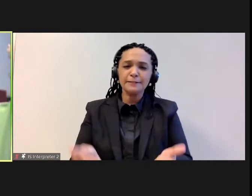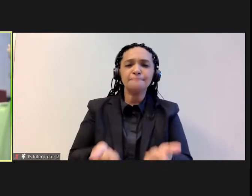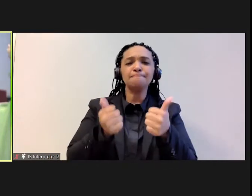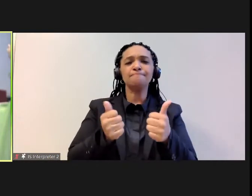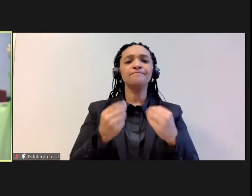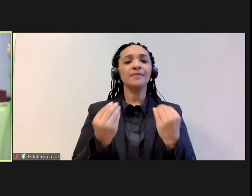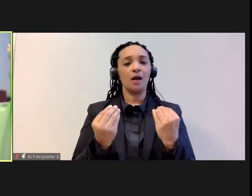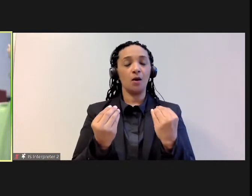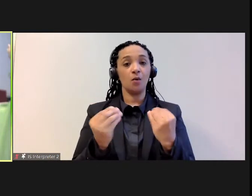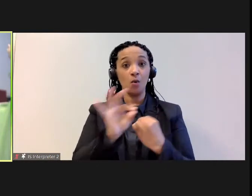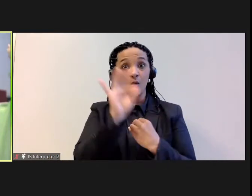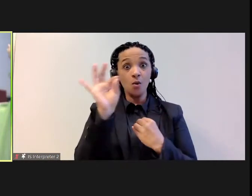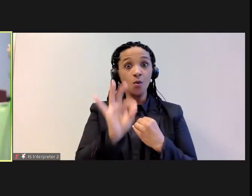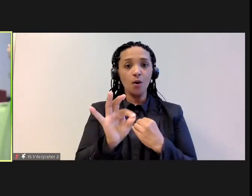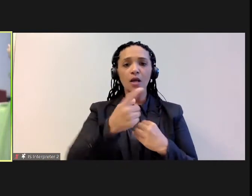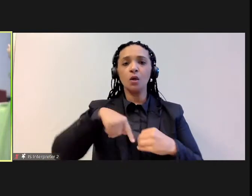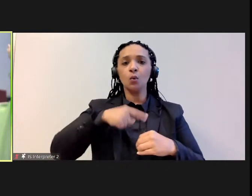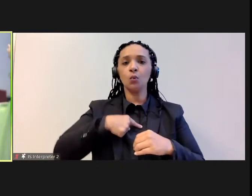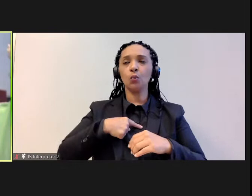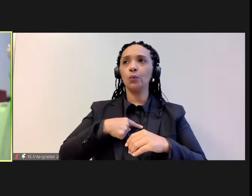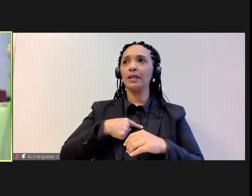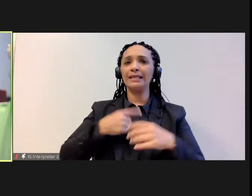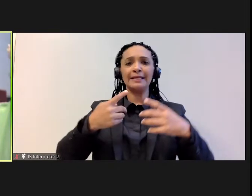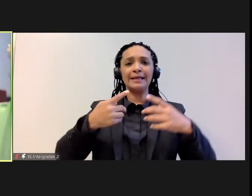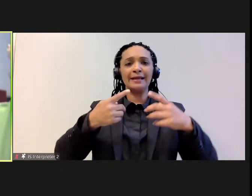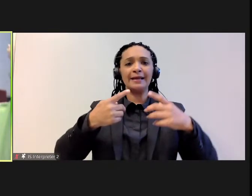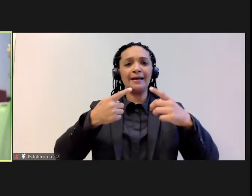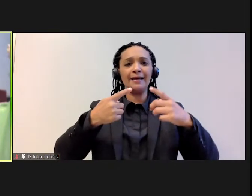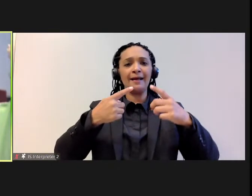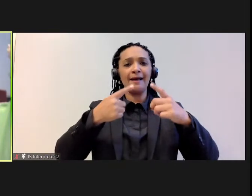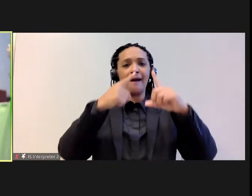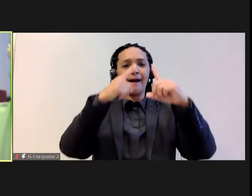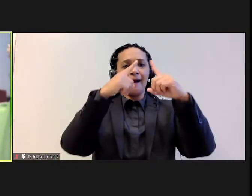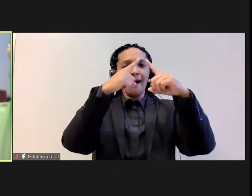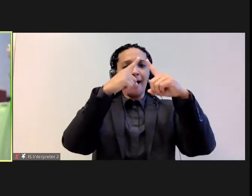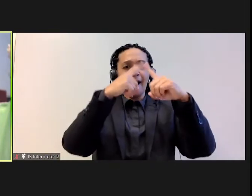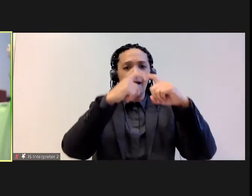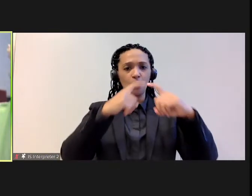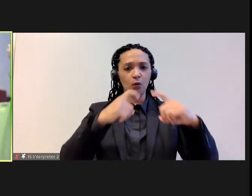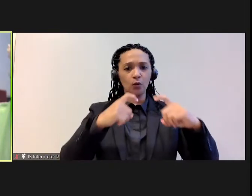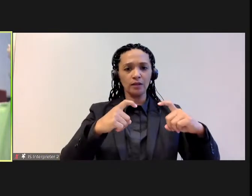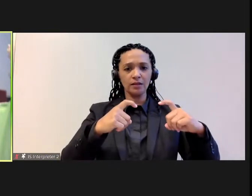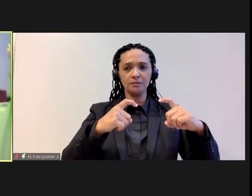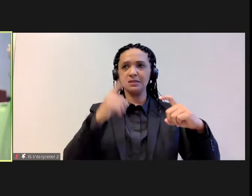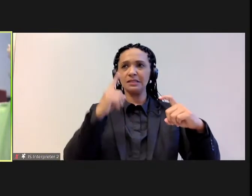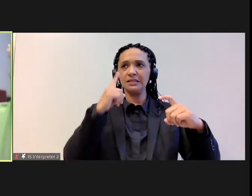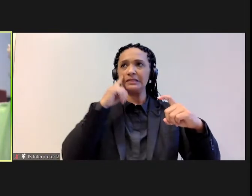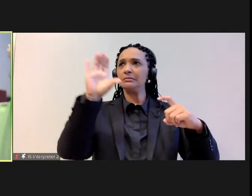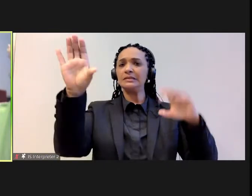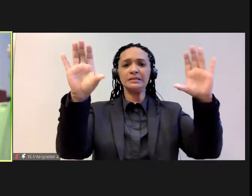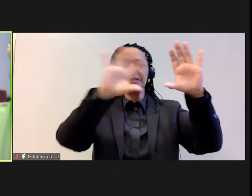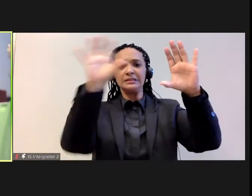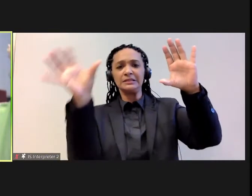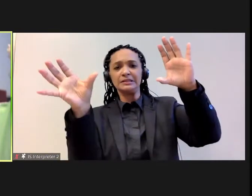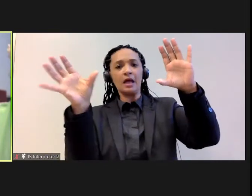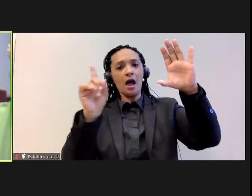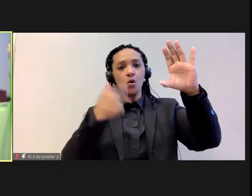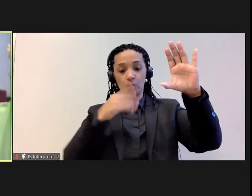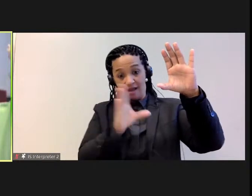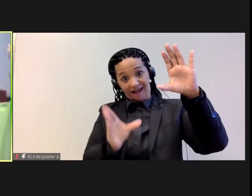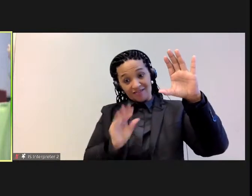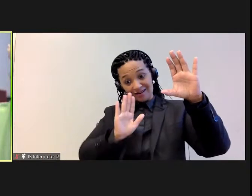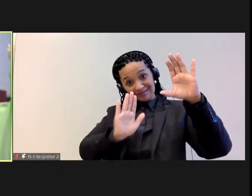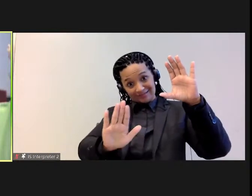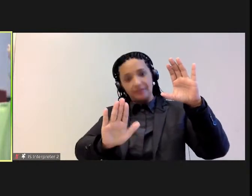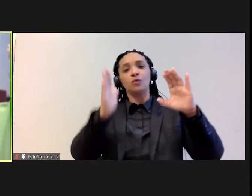that we don't end up to be relying on algorithms, coming from other sides of the world. But our own statistical offices and our own experts within